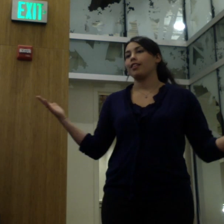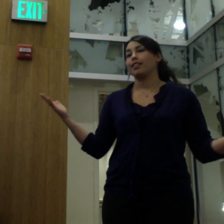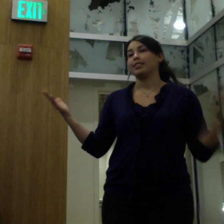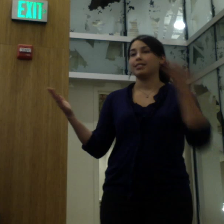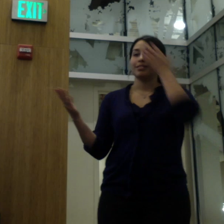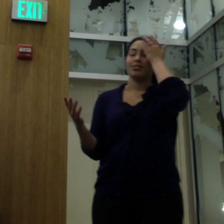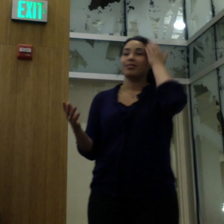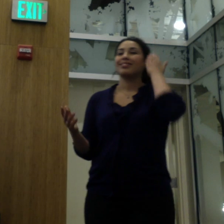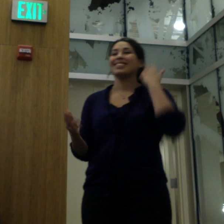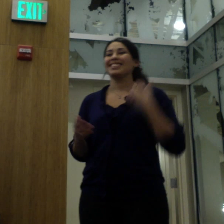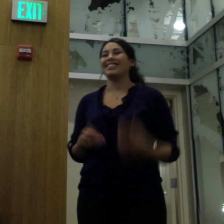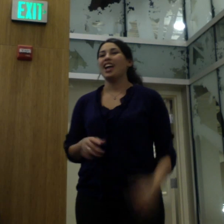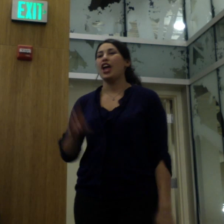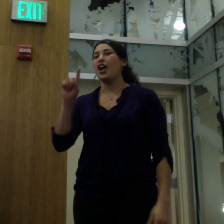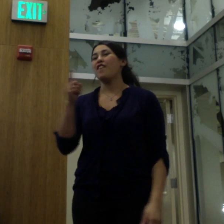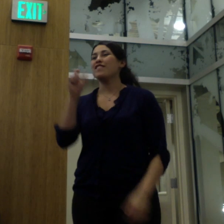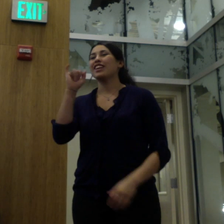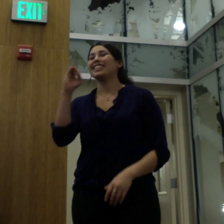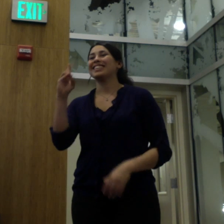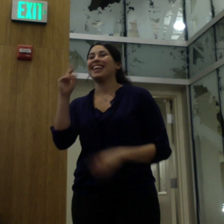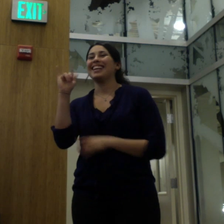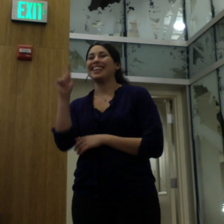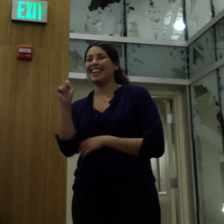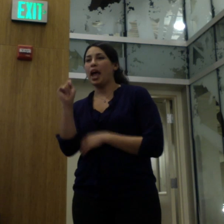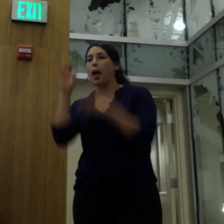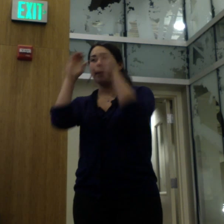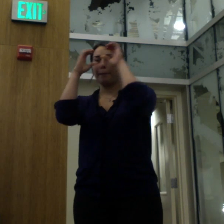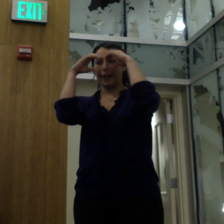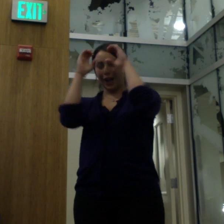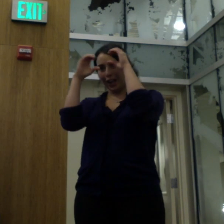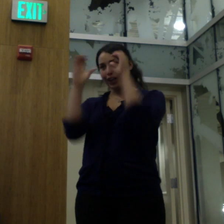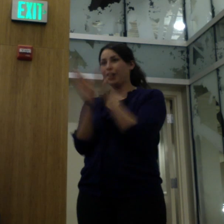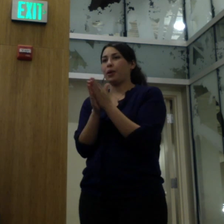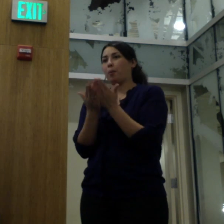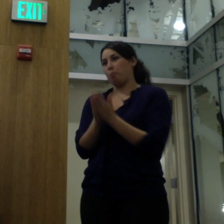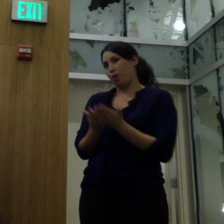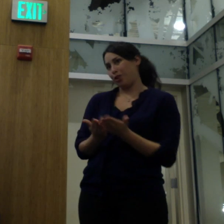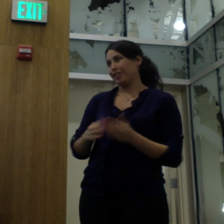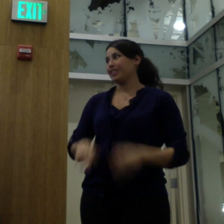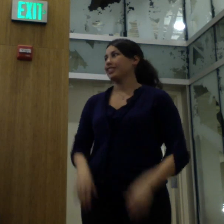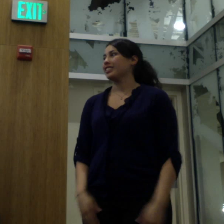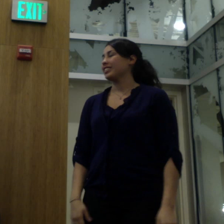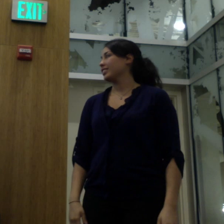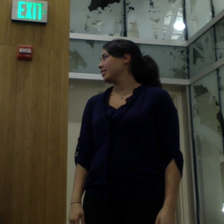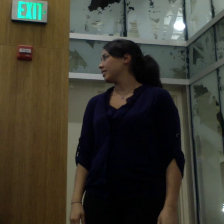Miscellaneous, first aid kit, binoculars, books,